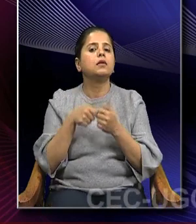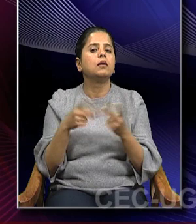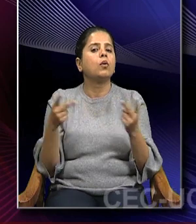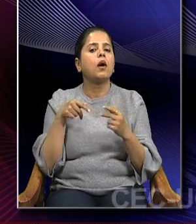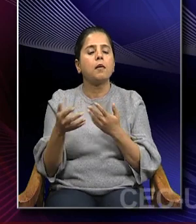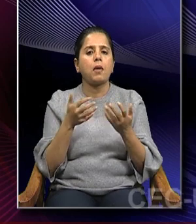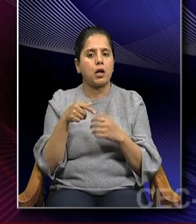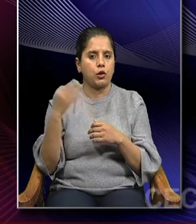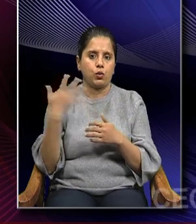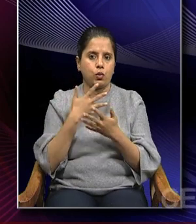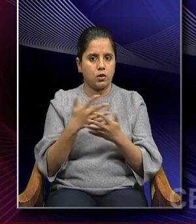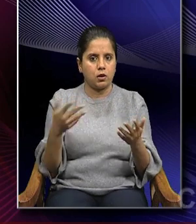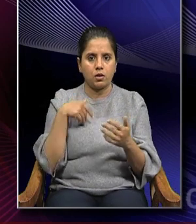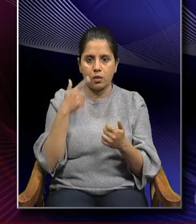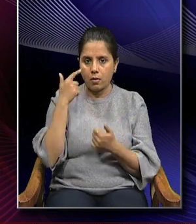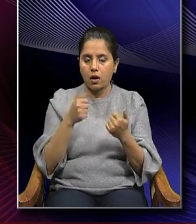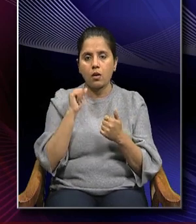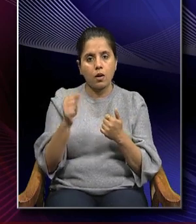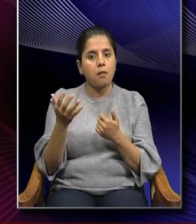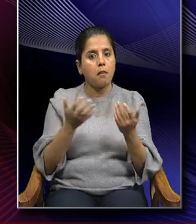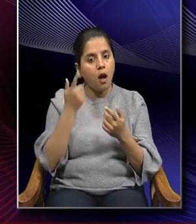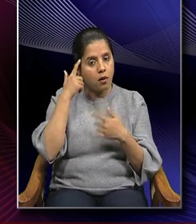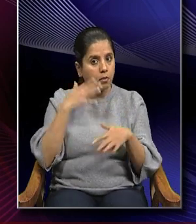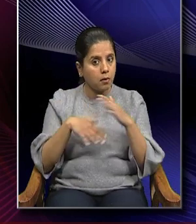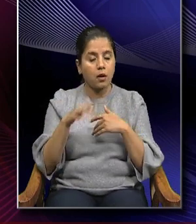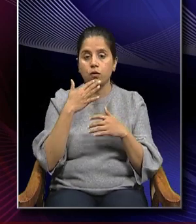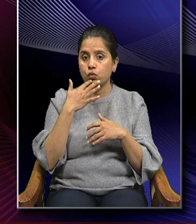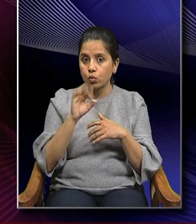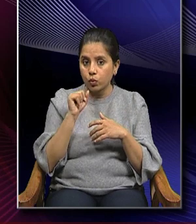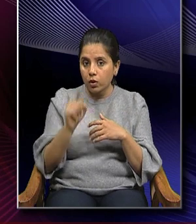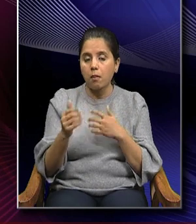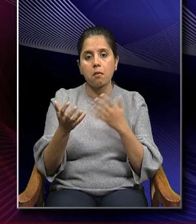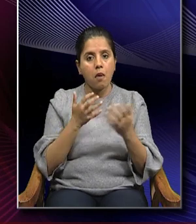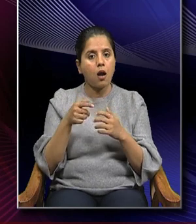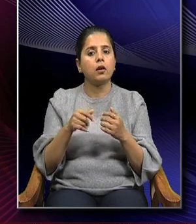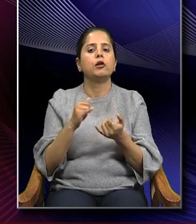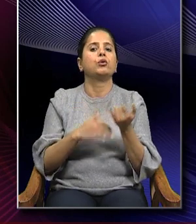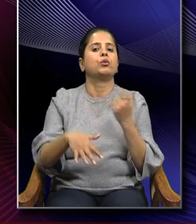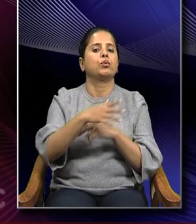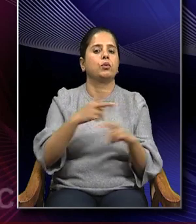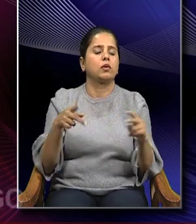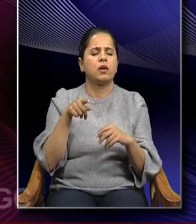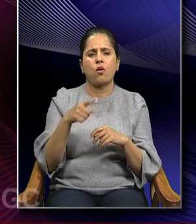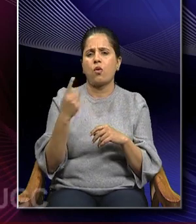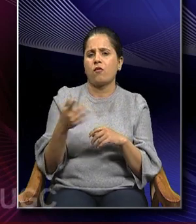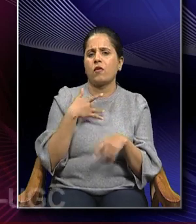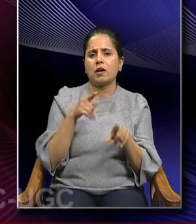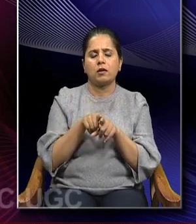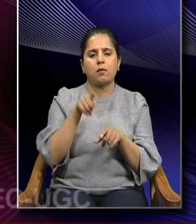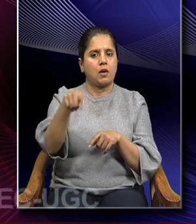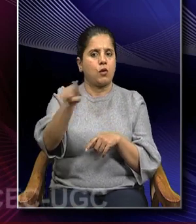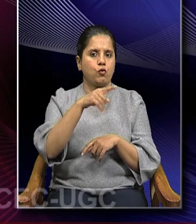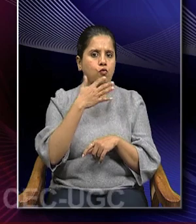testing a new product and its marketing strategy in actual marketing situations. So, it is just like you are